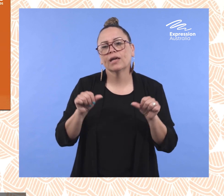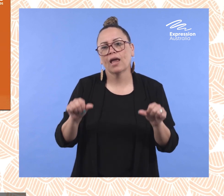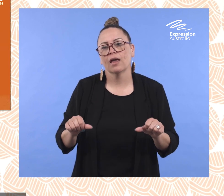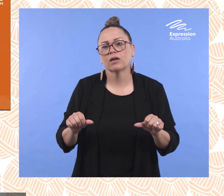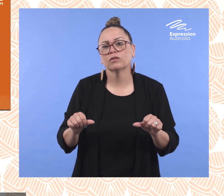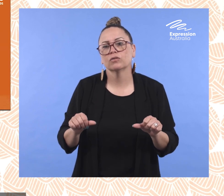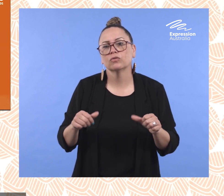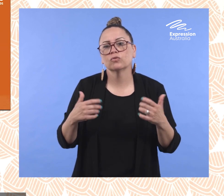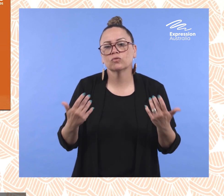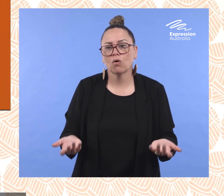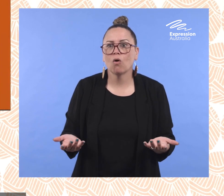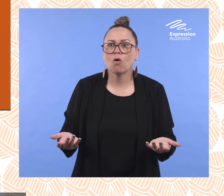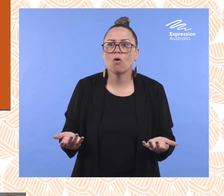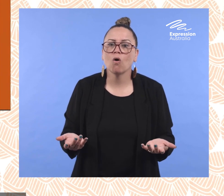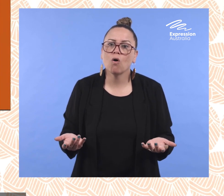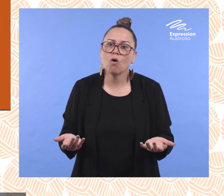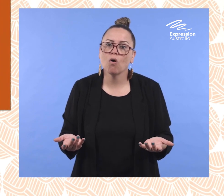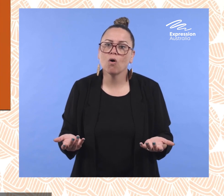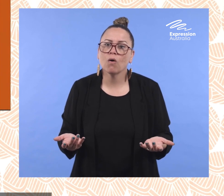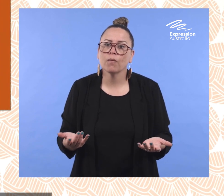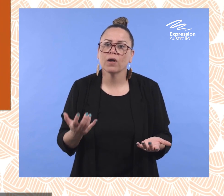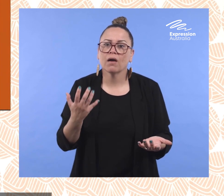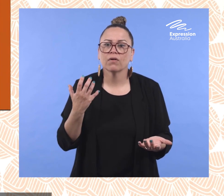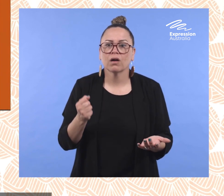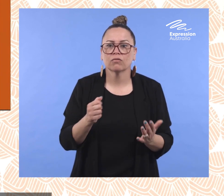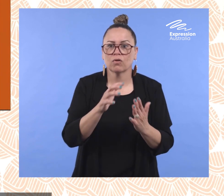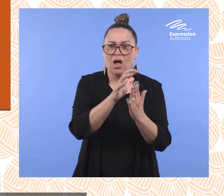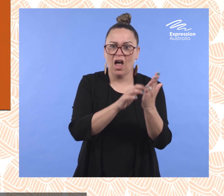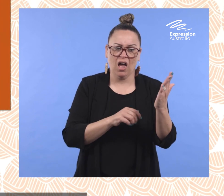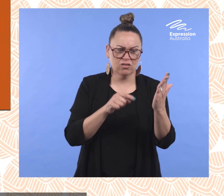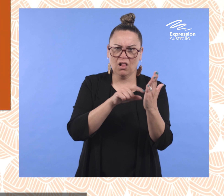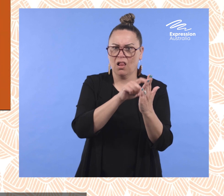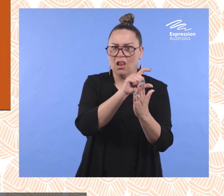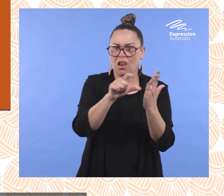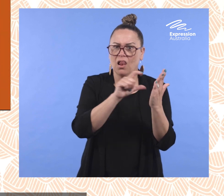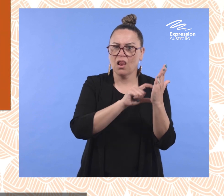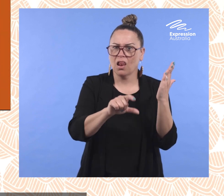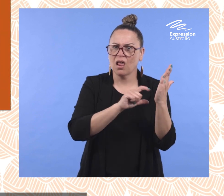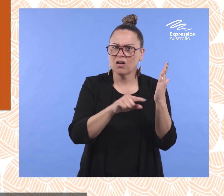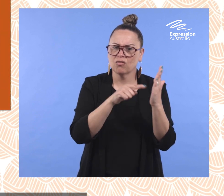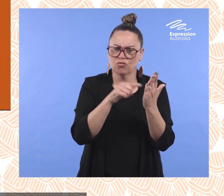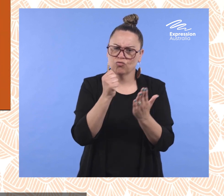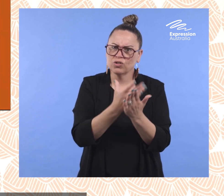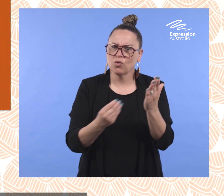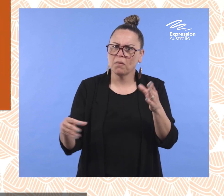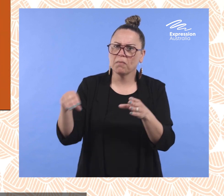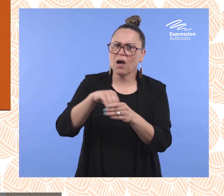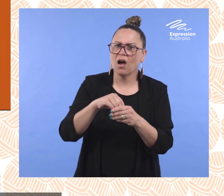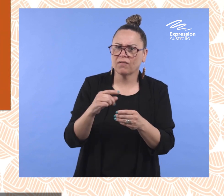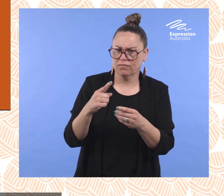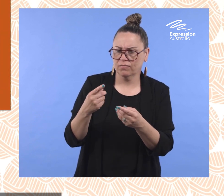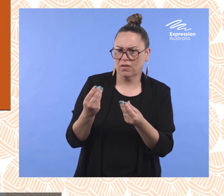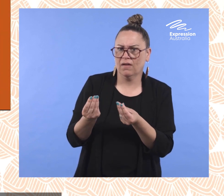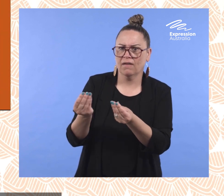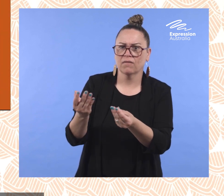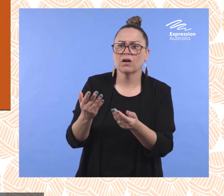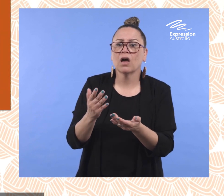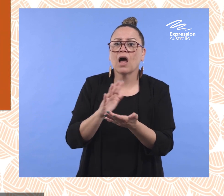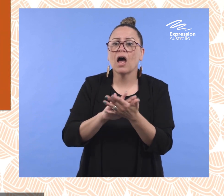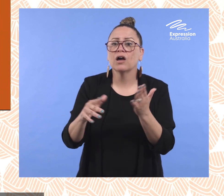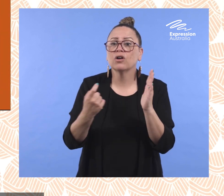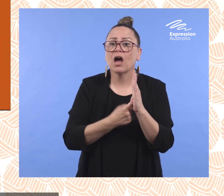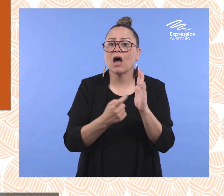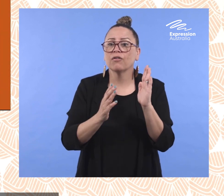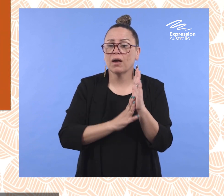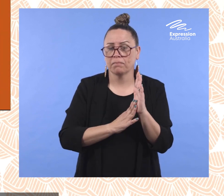Okay, so we have this article, this will come out in your resources for the Human Resource